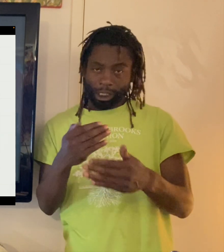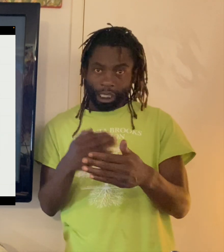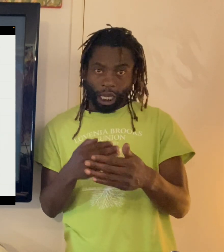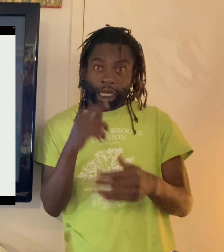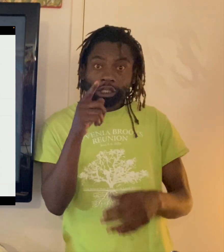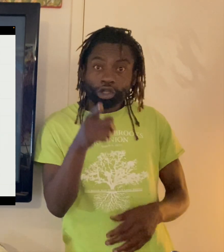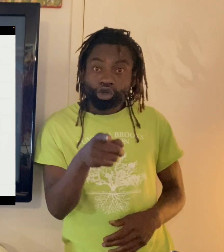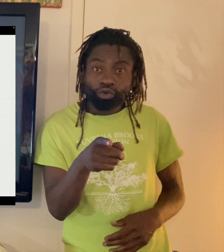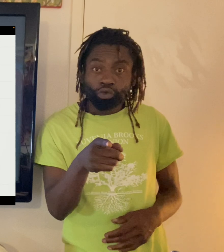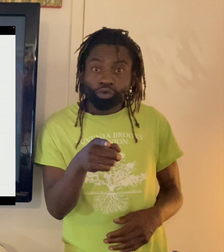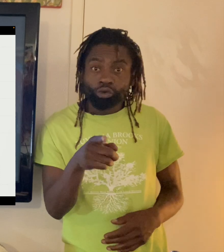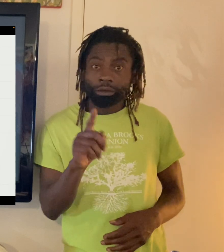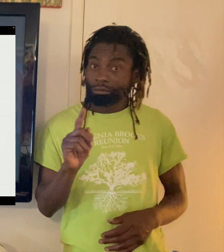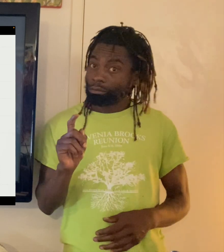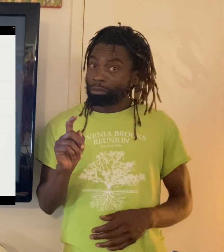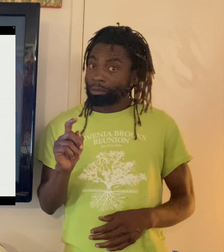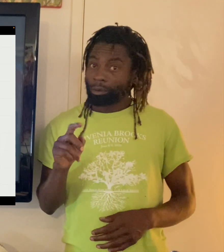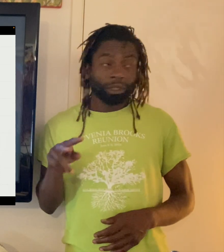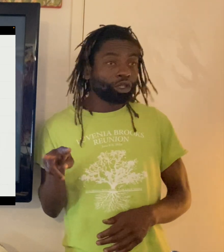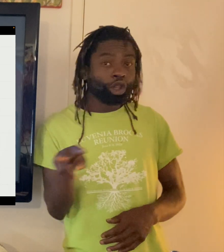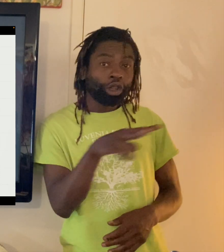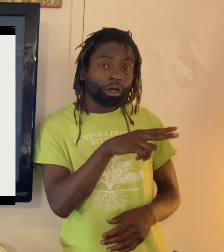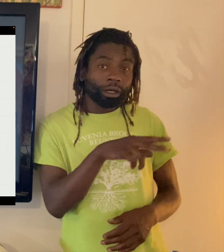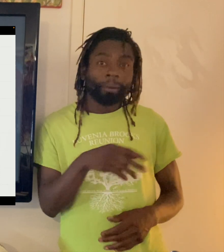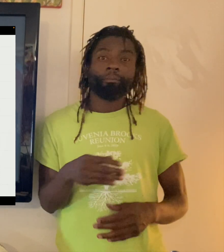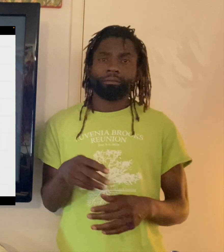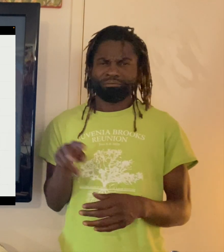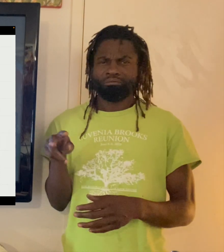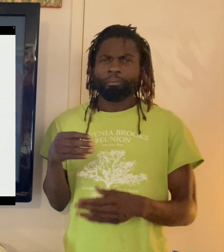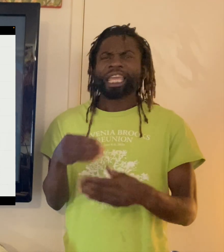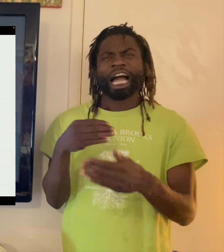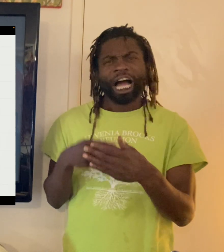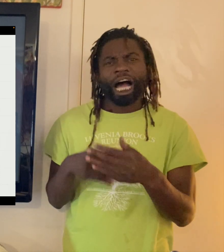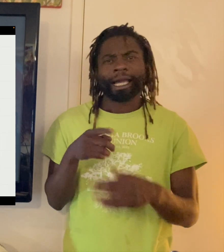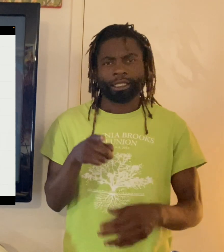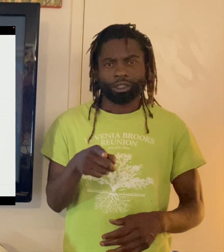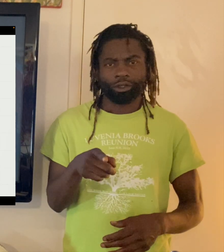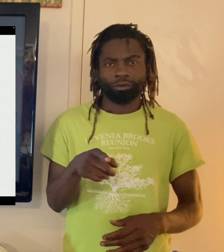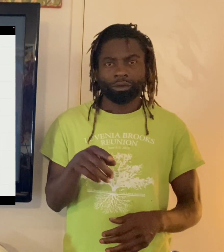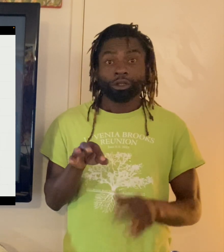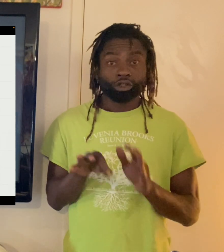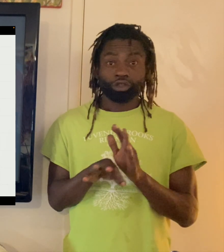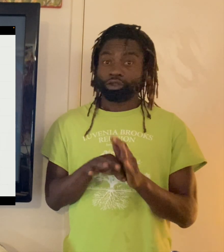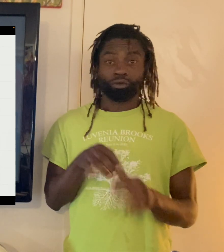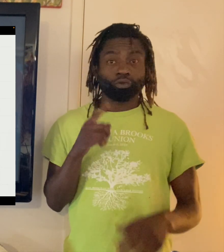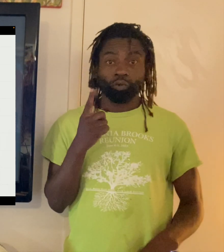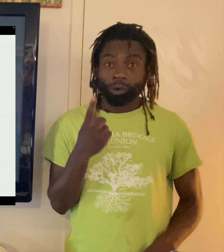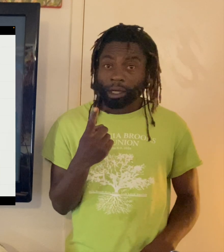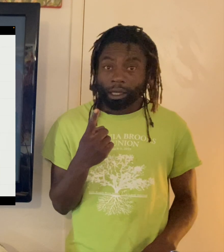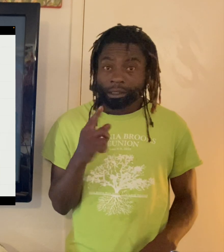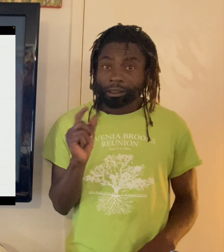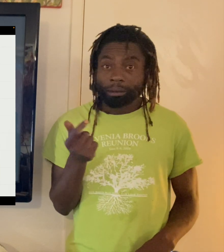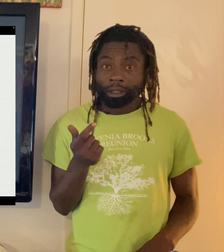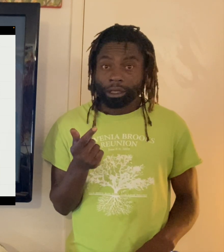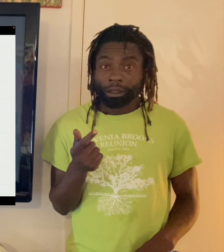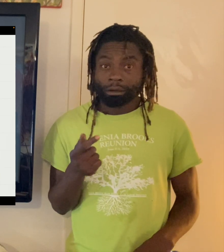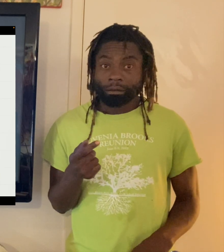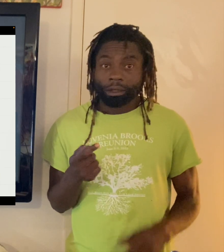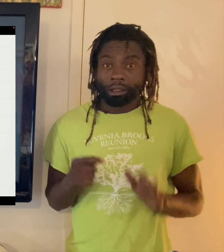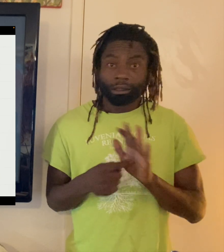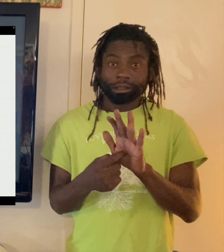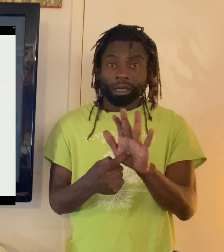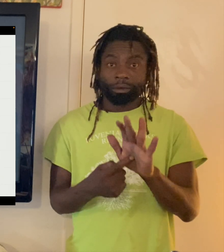anything behind you? Why don't you look behind you, pick one thing, and tell me what it